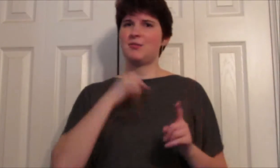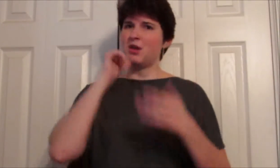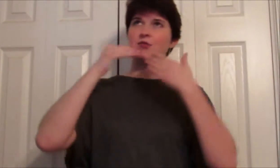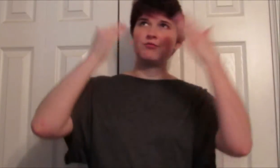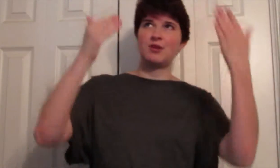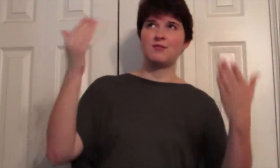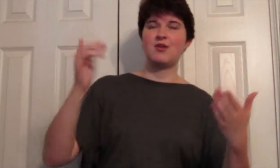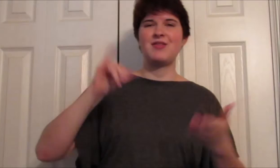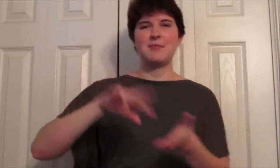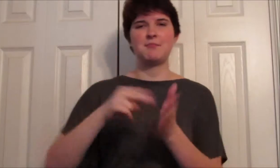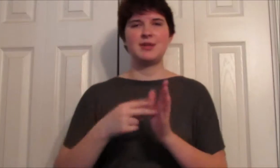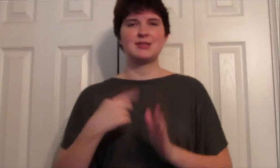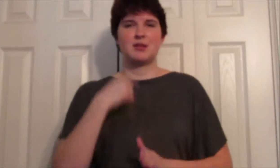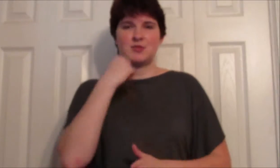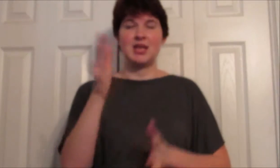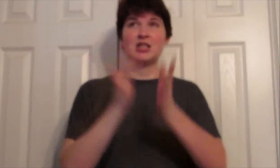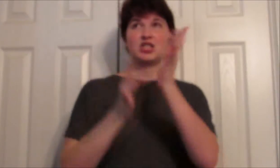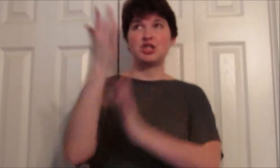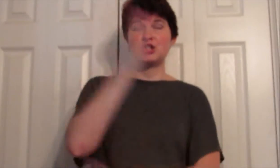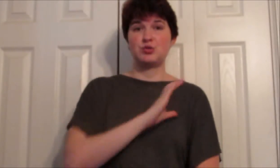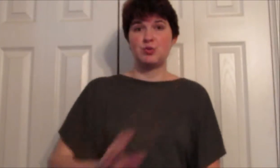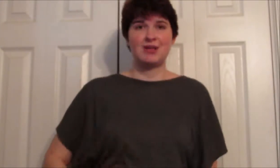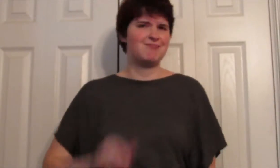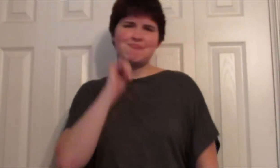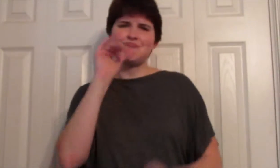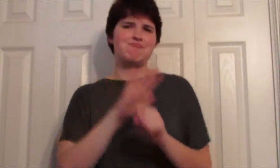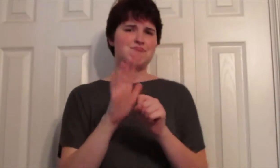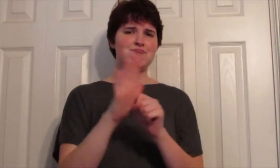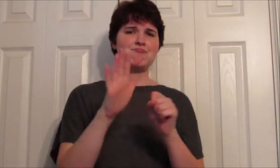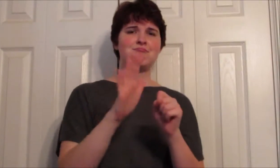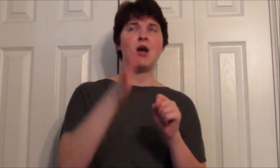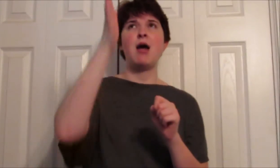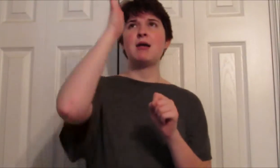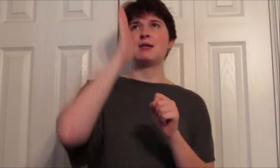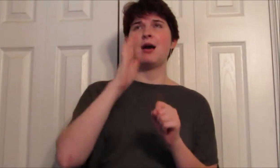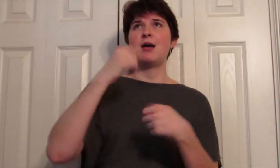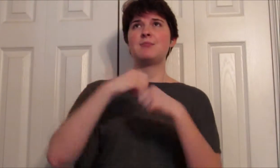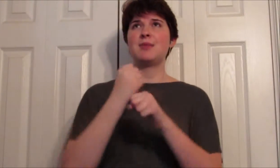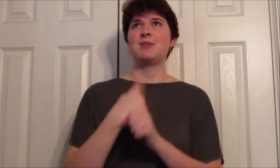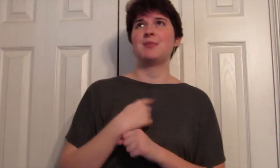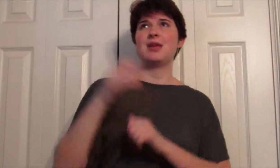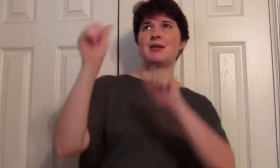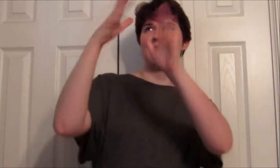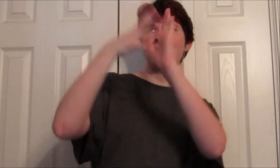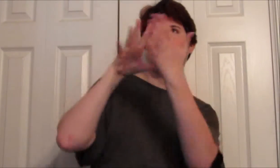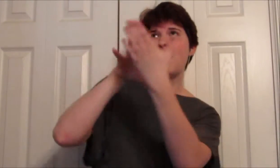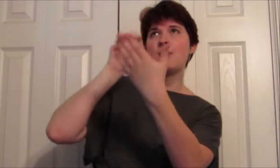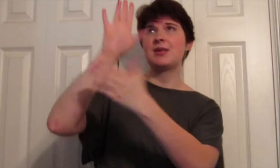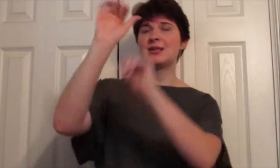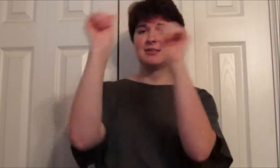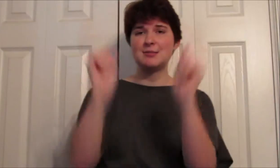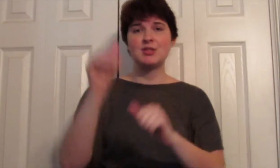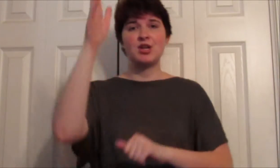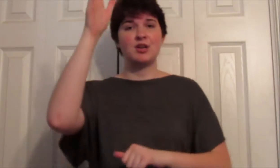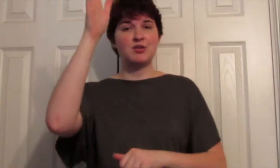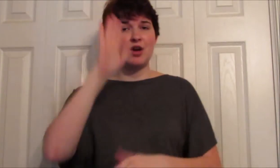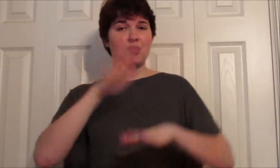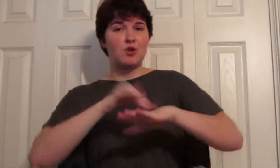enough. What I'm saying is that I was made in the image of God. Not only that, but God loves me. God calls me his own child. God came to